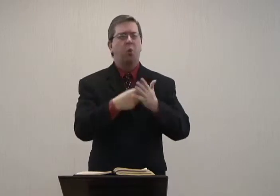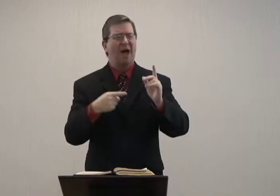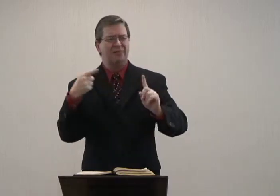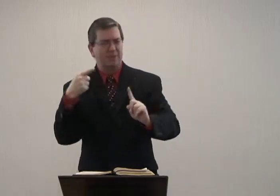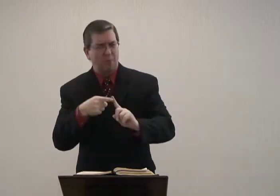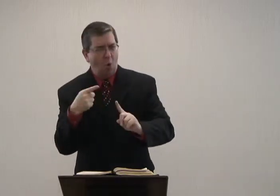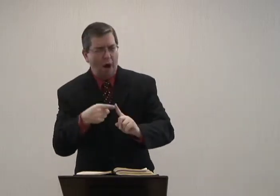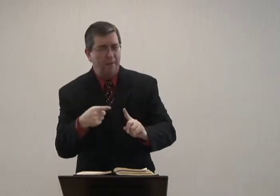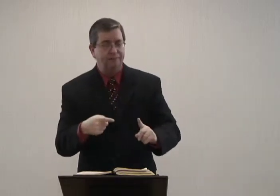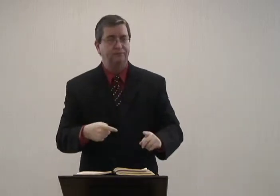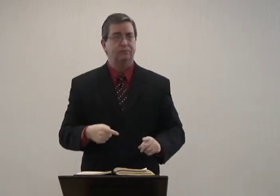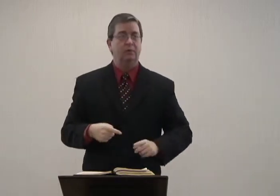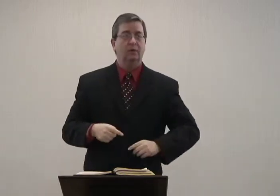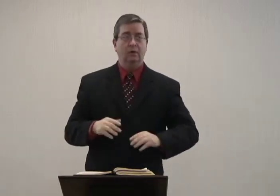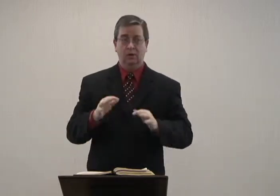What's the point? What's the point?